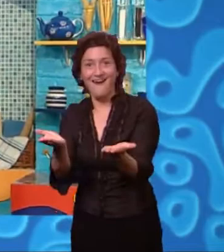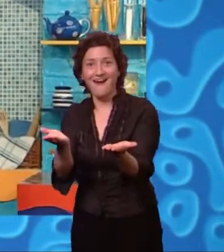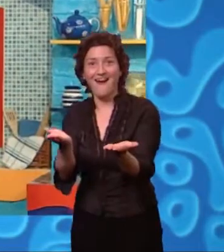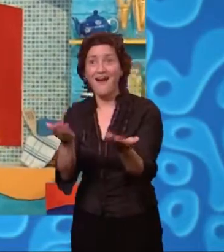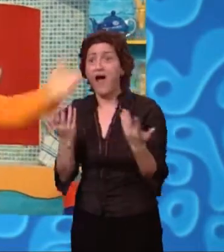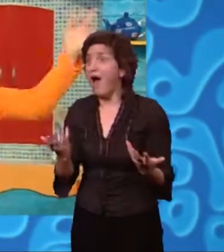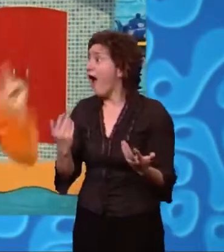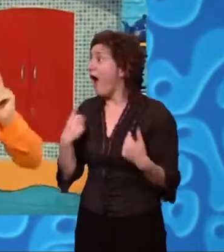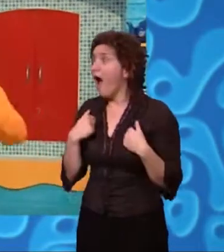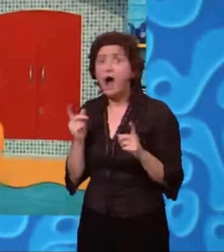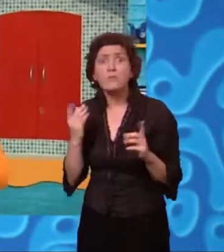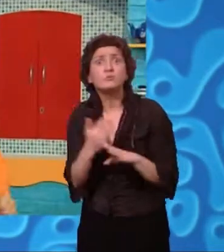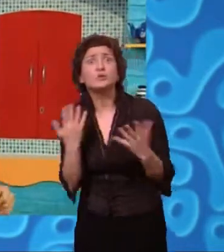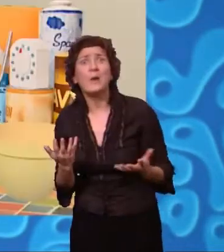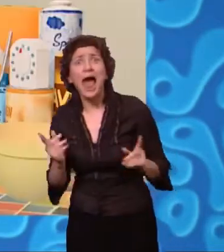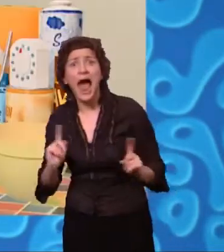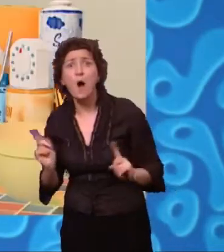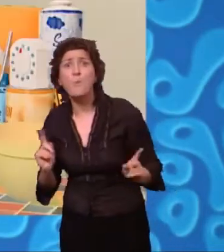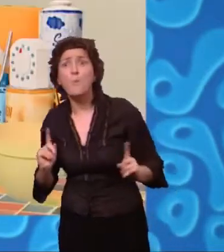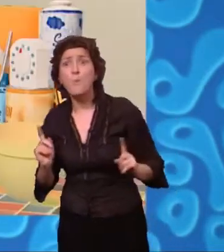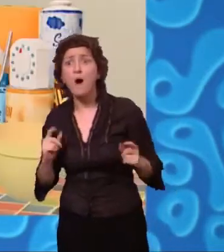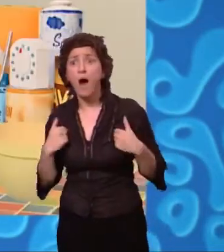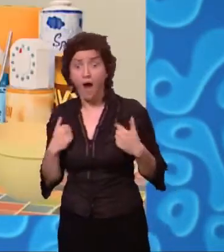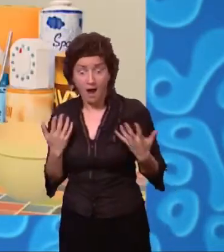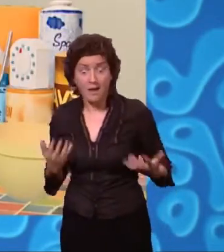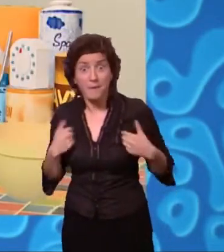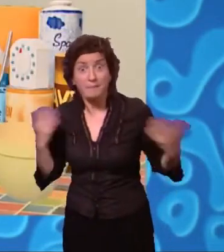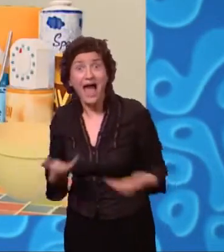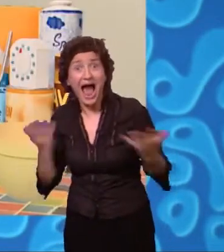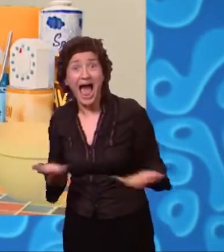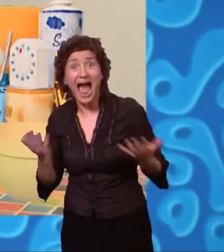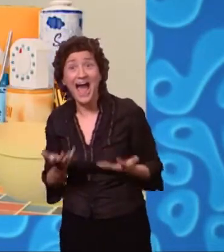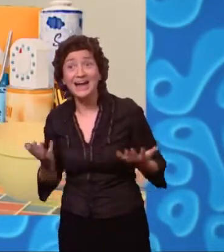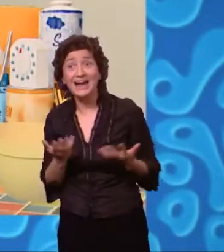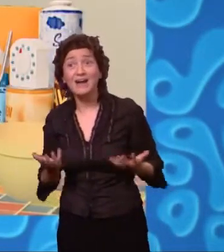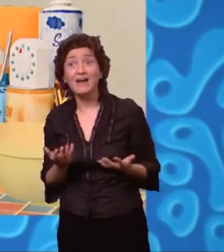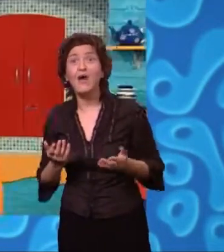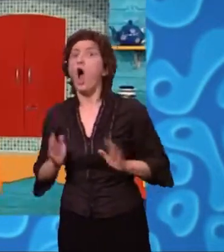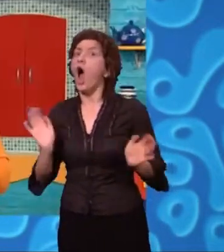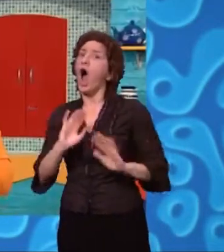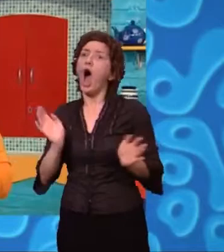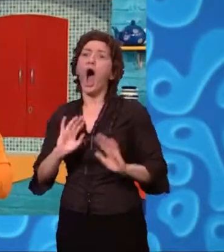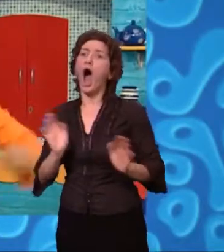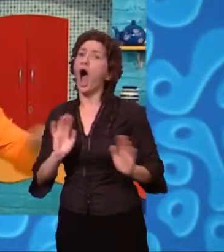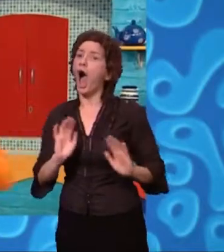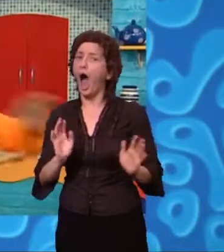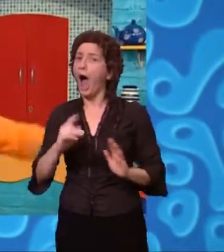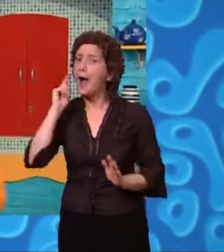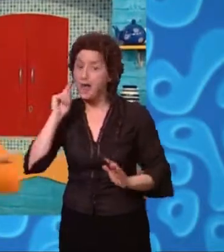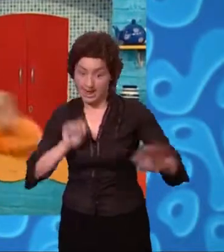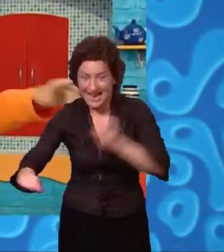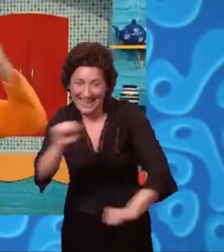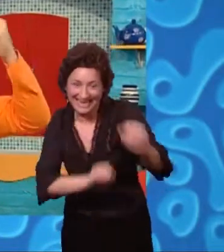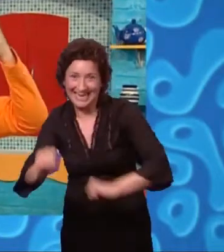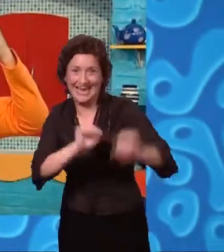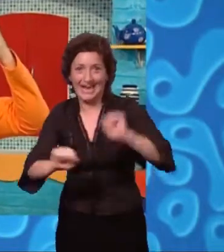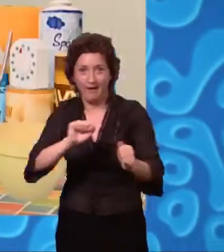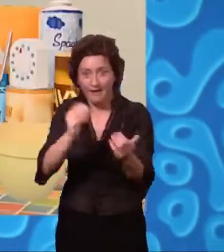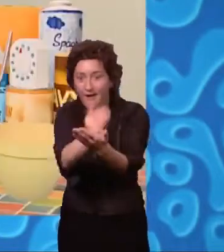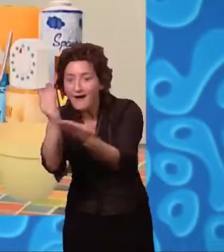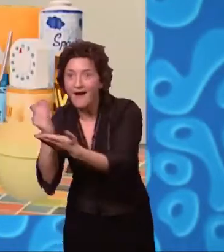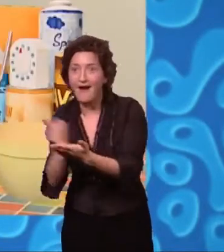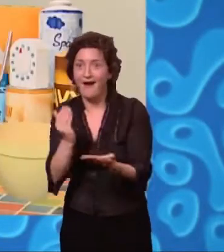There, all done. So what do we do now? Can we play? Not yet. Time to clean and put